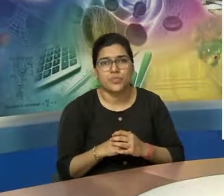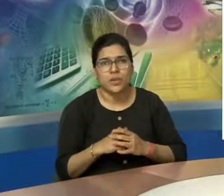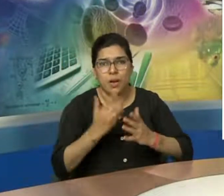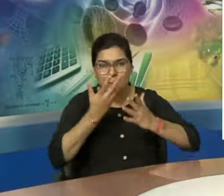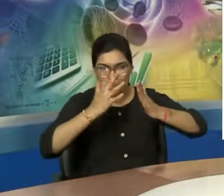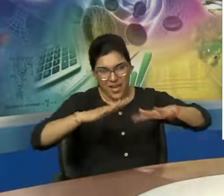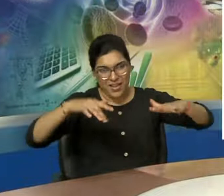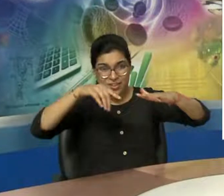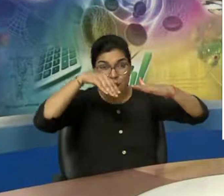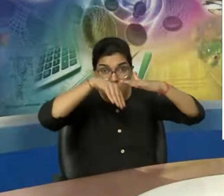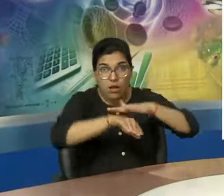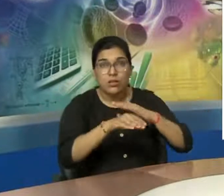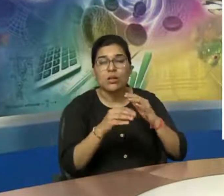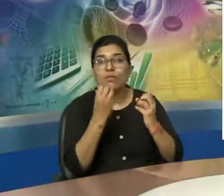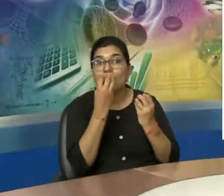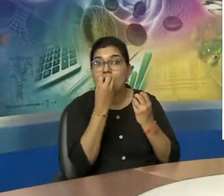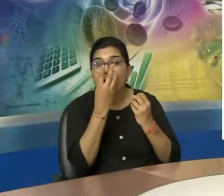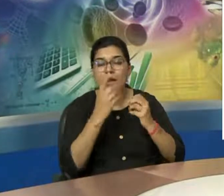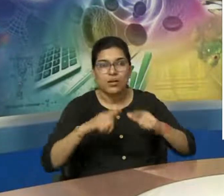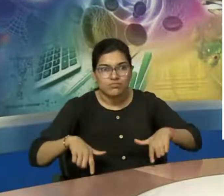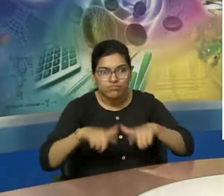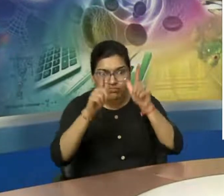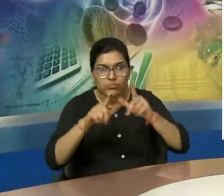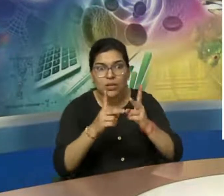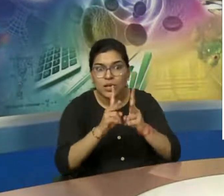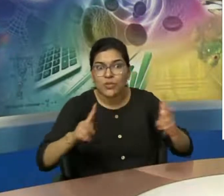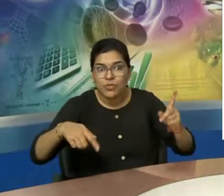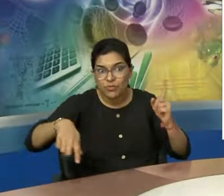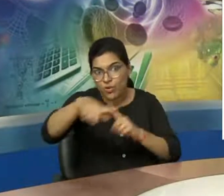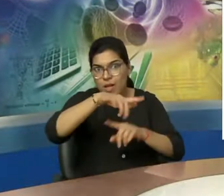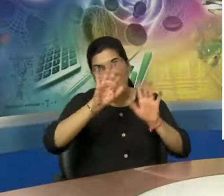And in aquatic flowering plants,